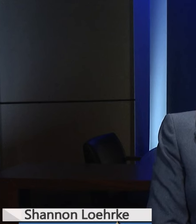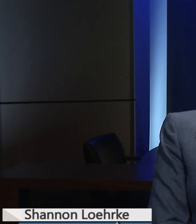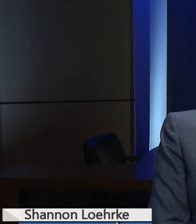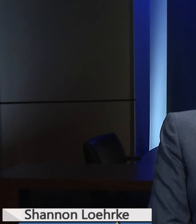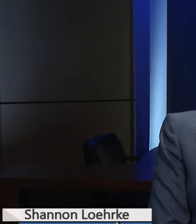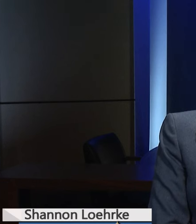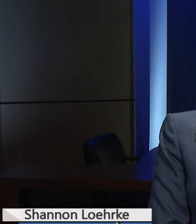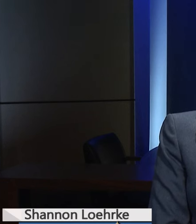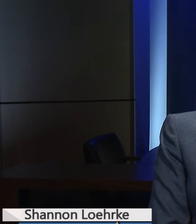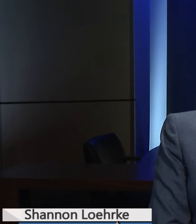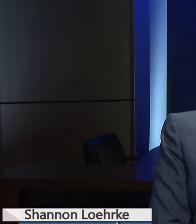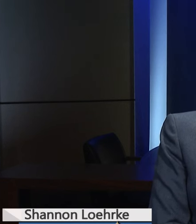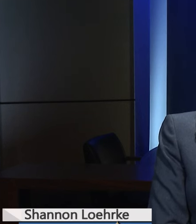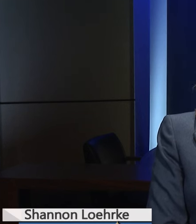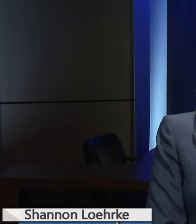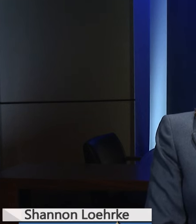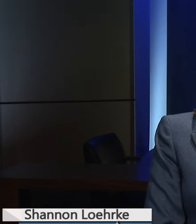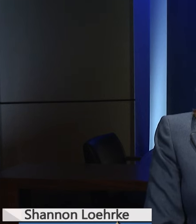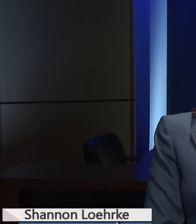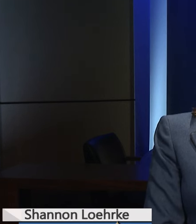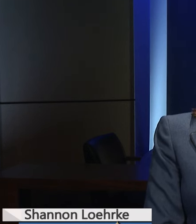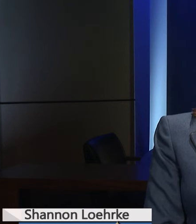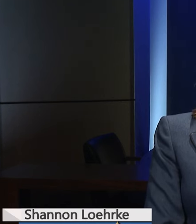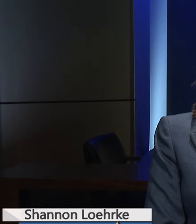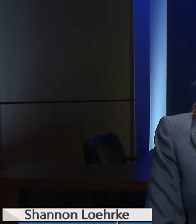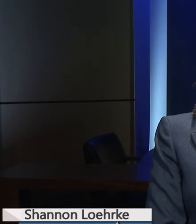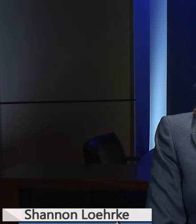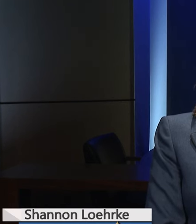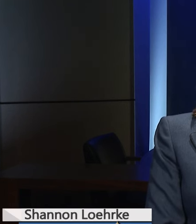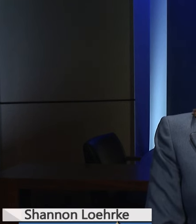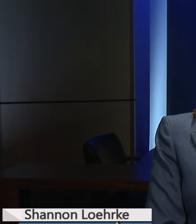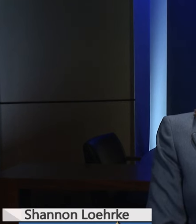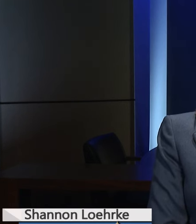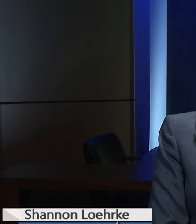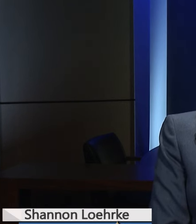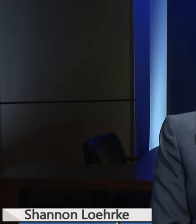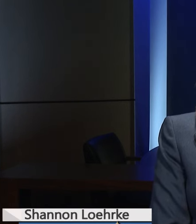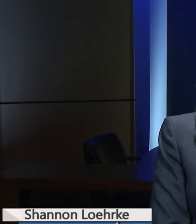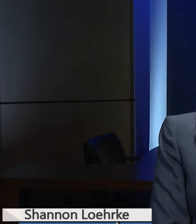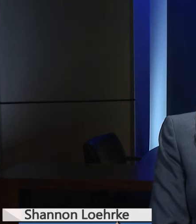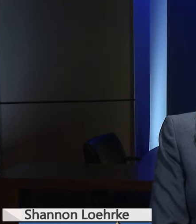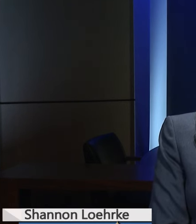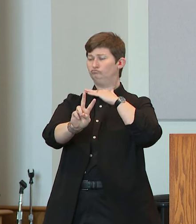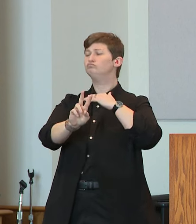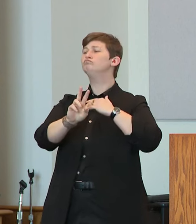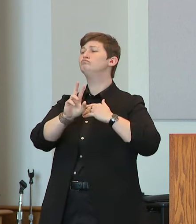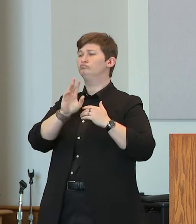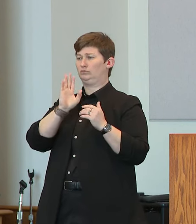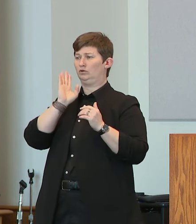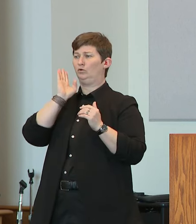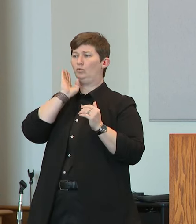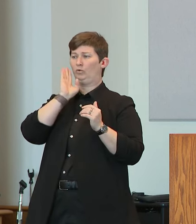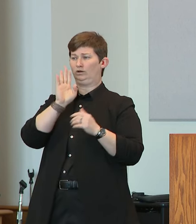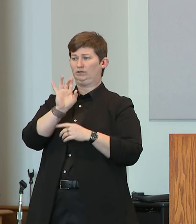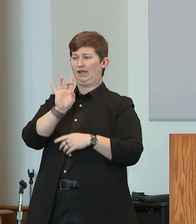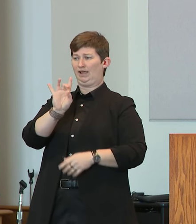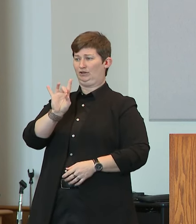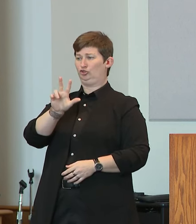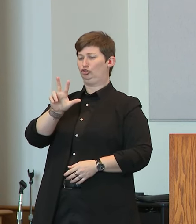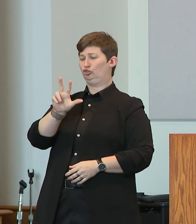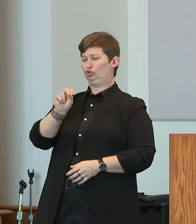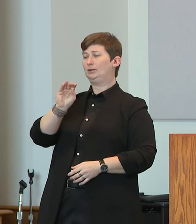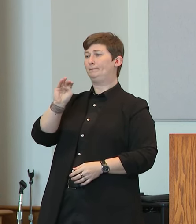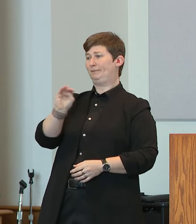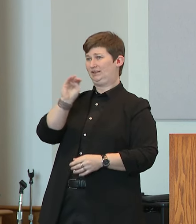the governor and legislative leaders to finish crafting supplemental spending plans for the 2024 session. Budget Commissioner Aaron Campbell